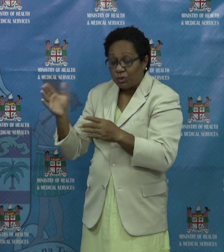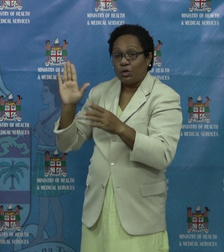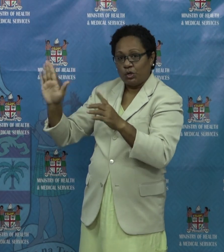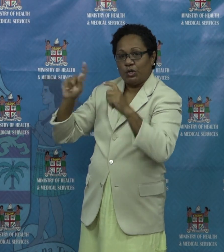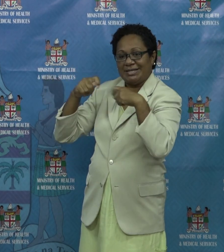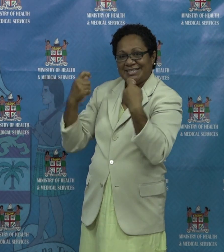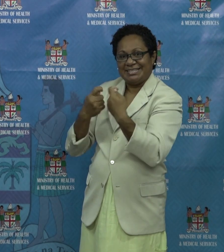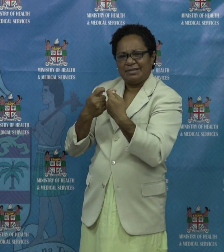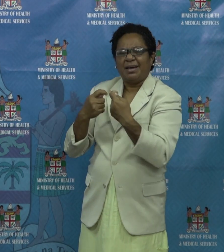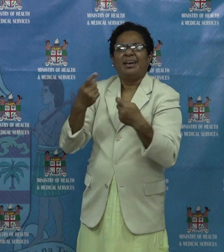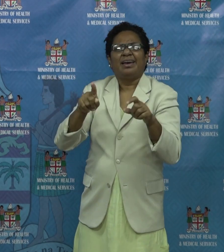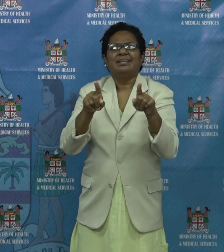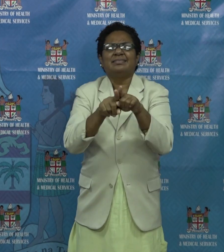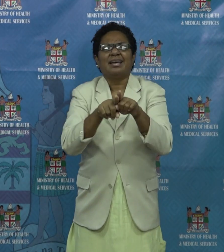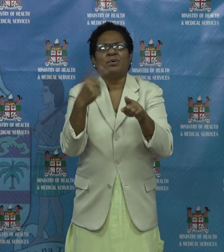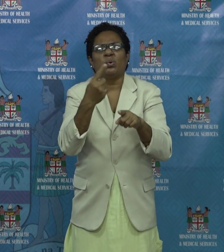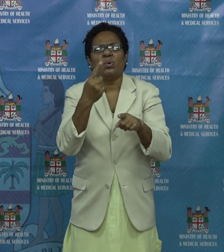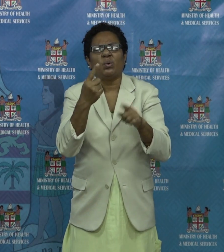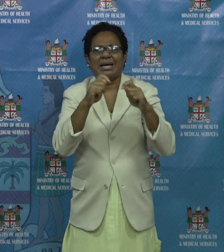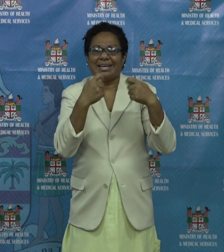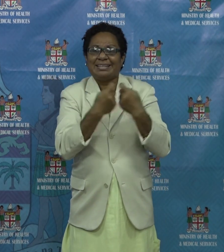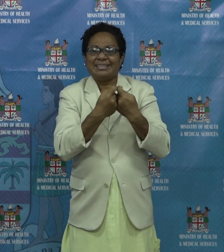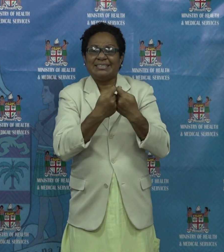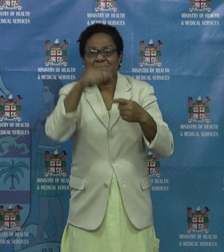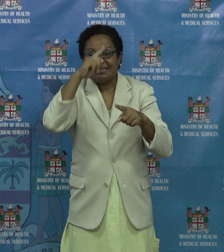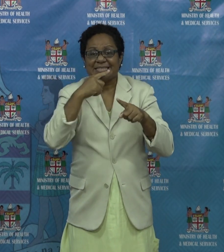who were infected at the CDC.